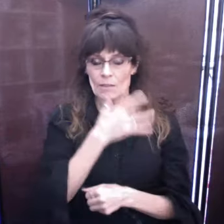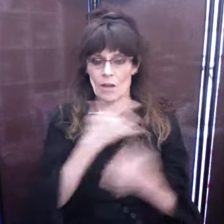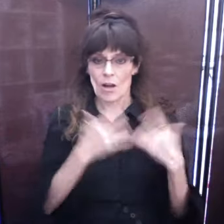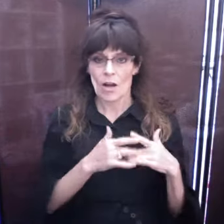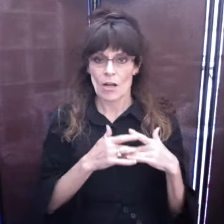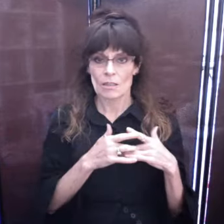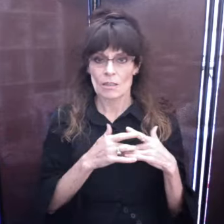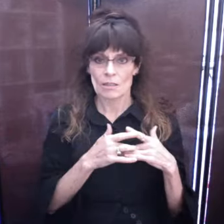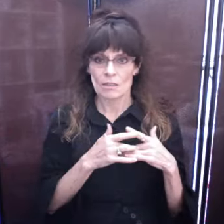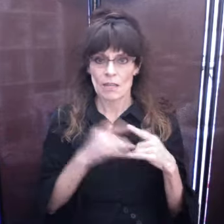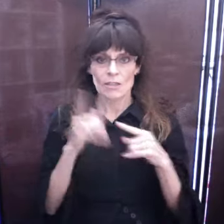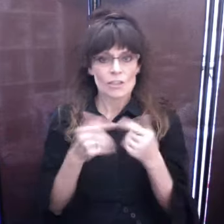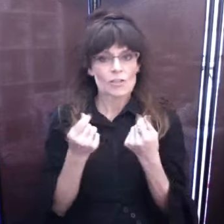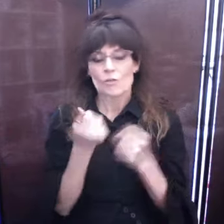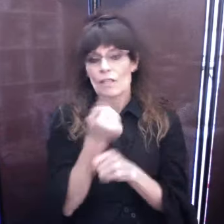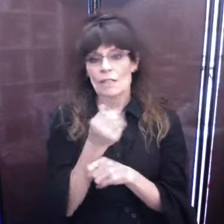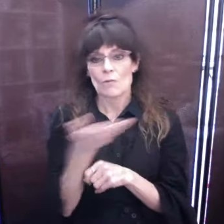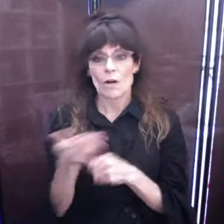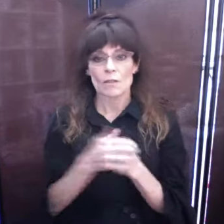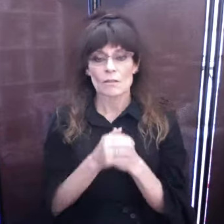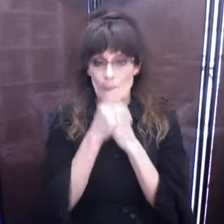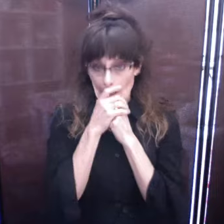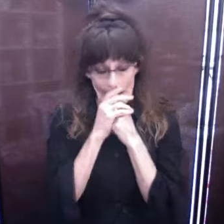And I couldn't do it anymore. I couldn't do it anymore.